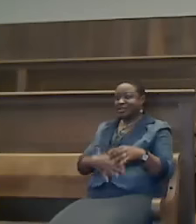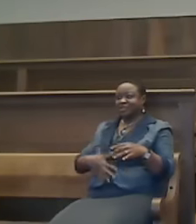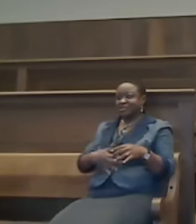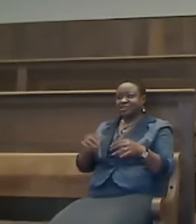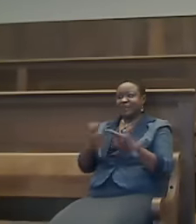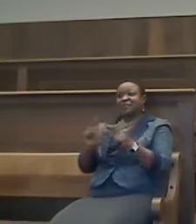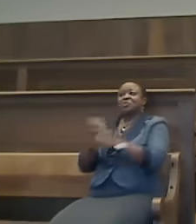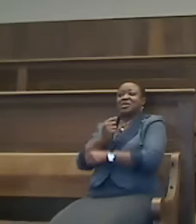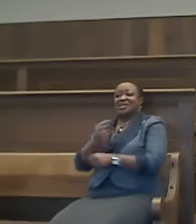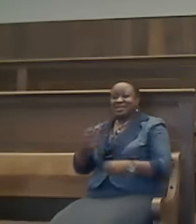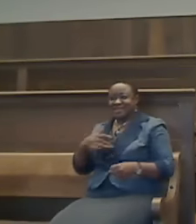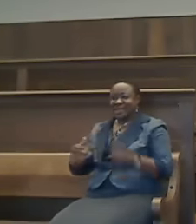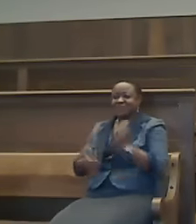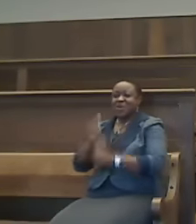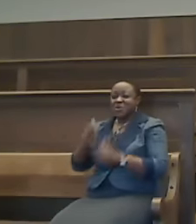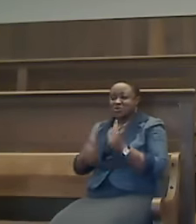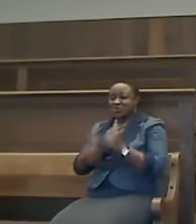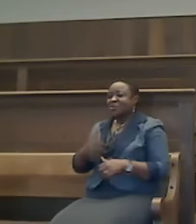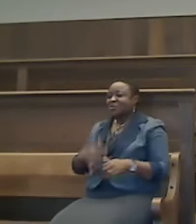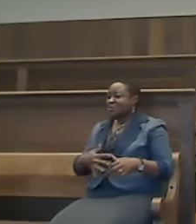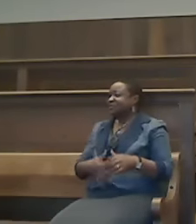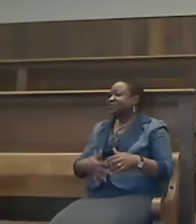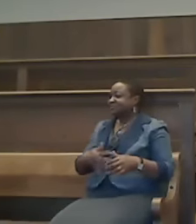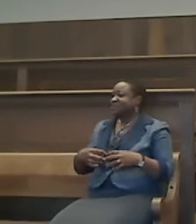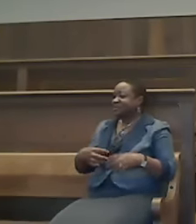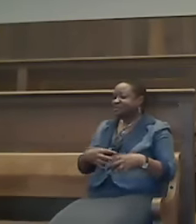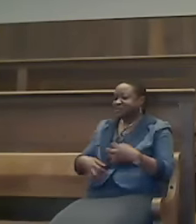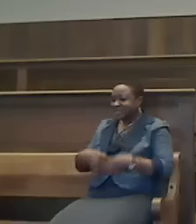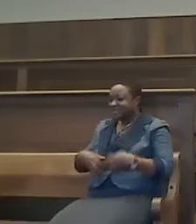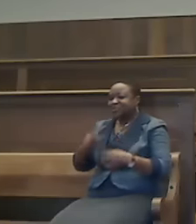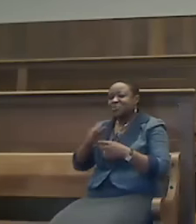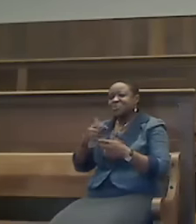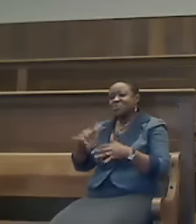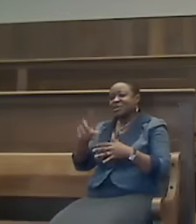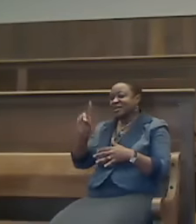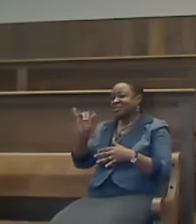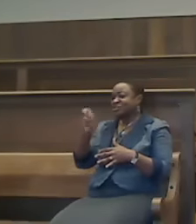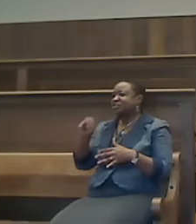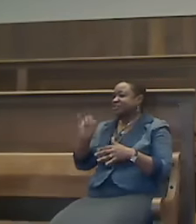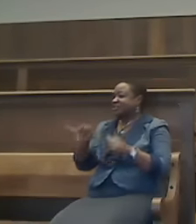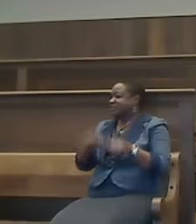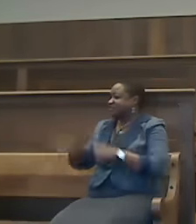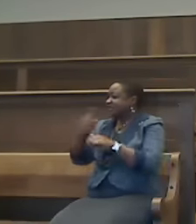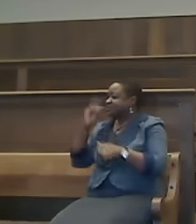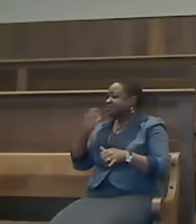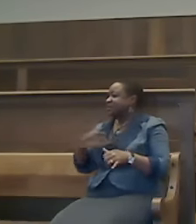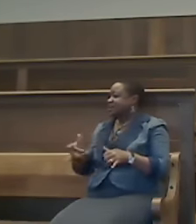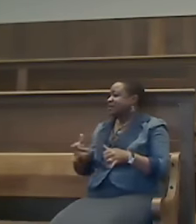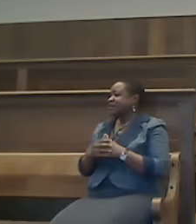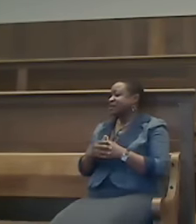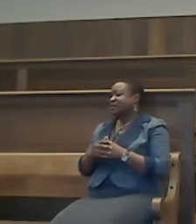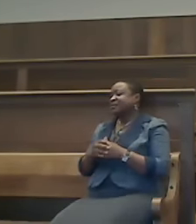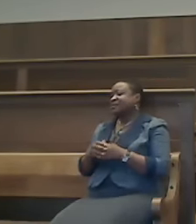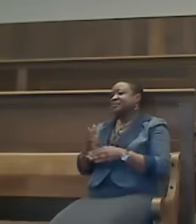is the big winner. Okay, digestion is very, very common experience